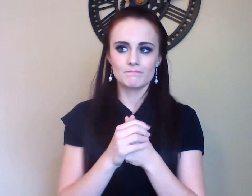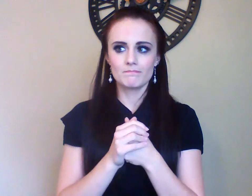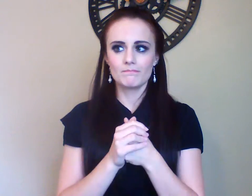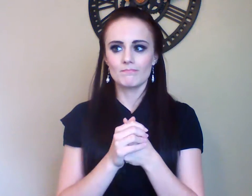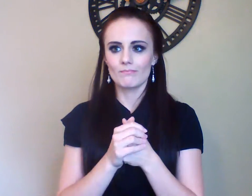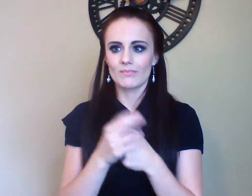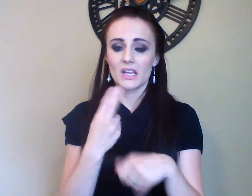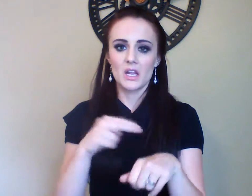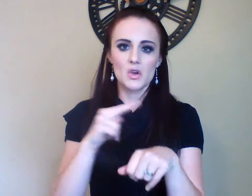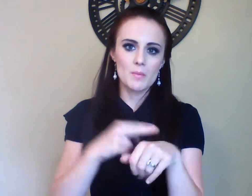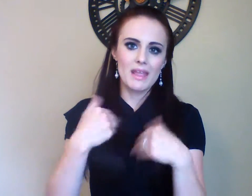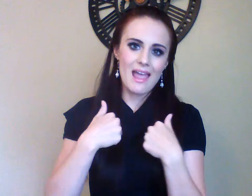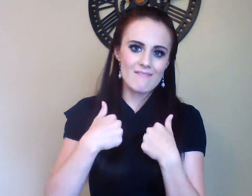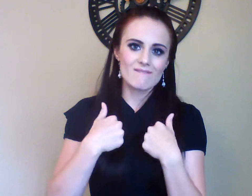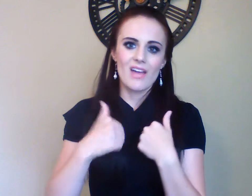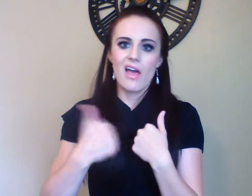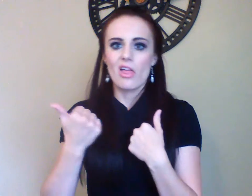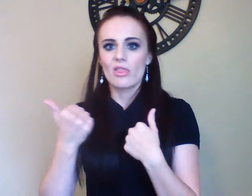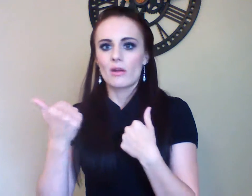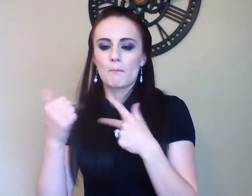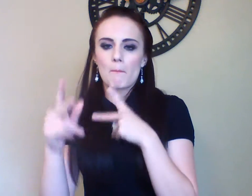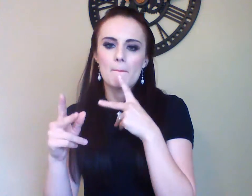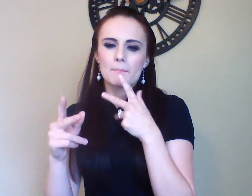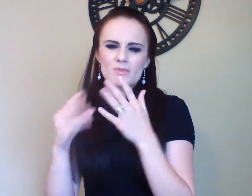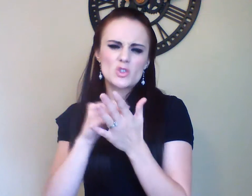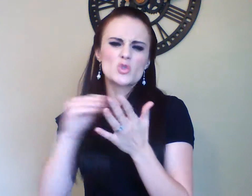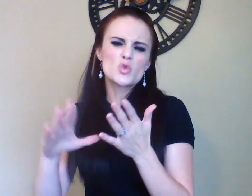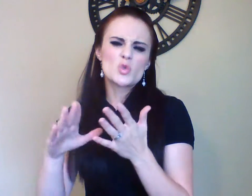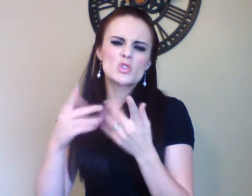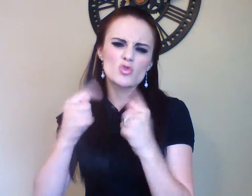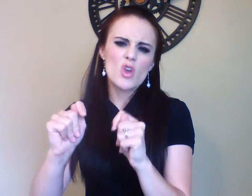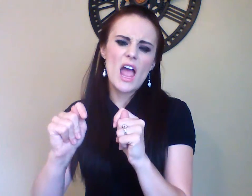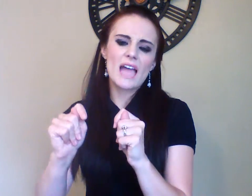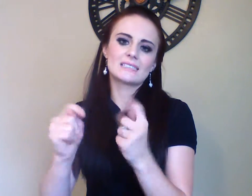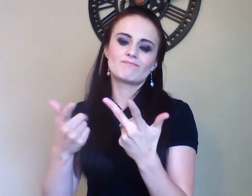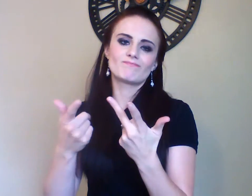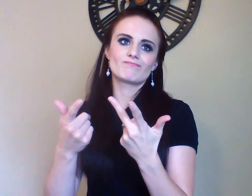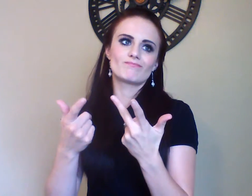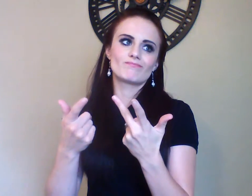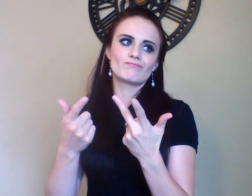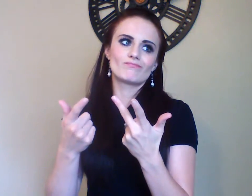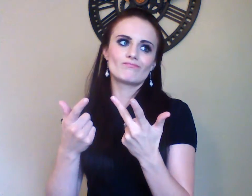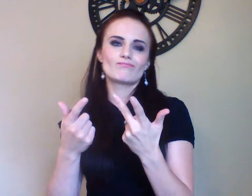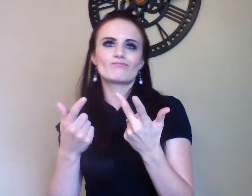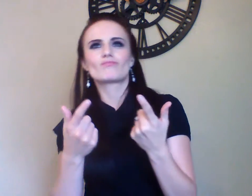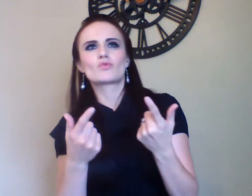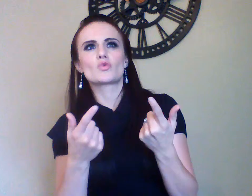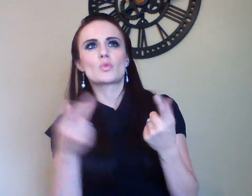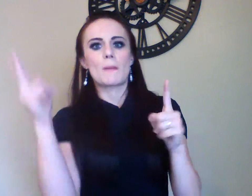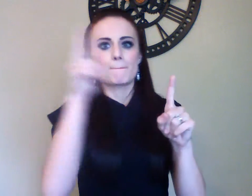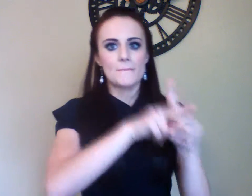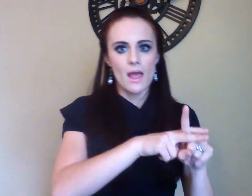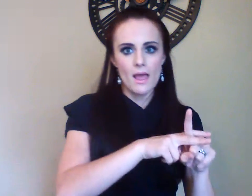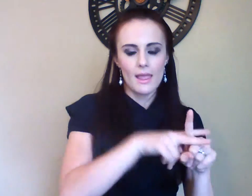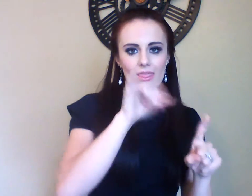on in class, like concept mapping. Maybe they'll go find the article, draw a concept map of that article, which means